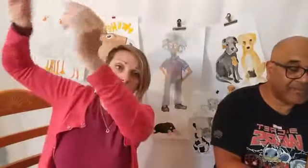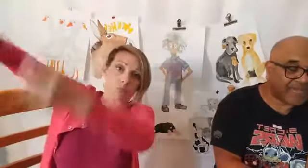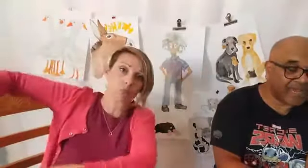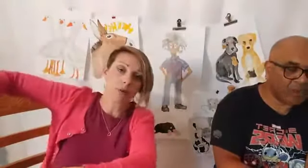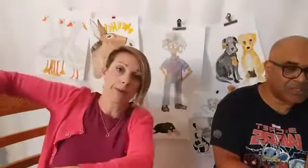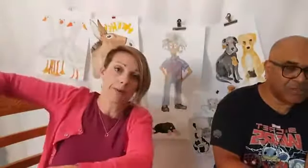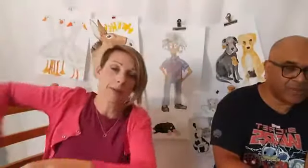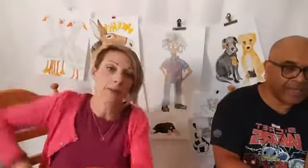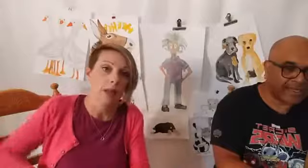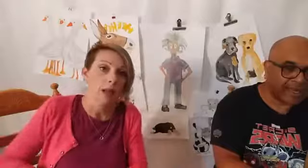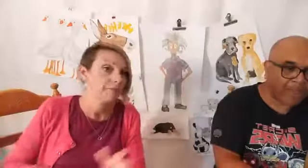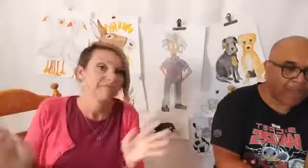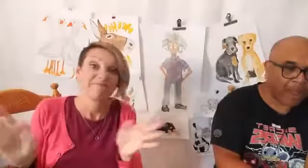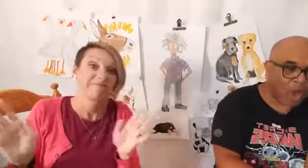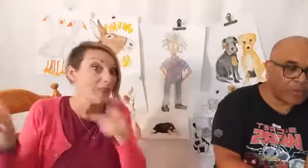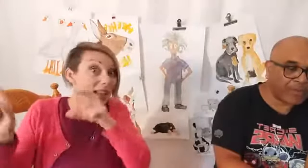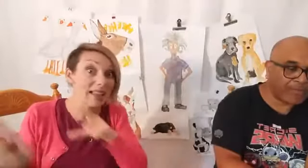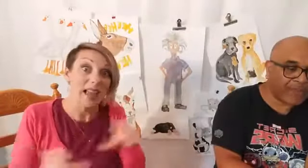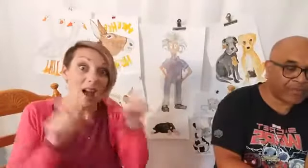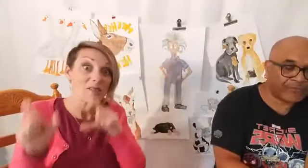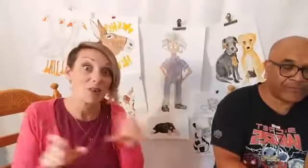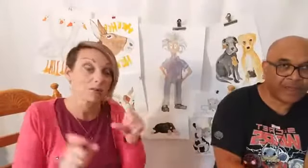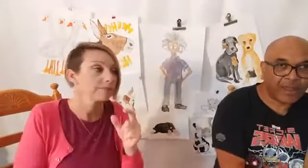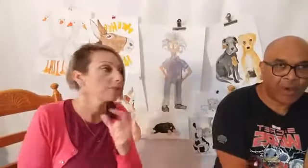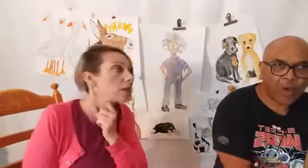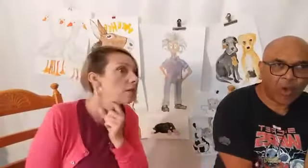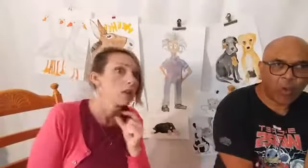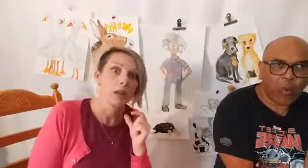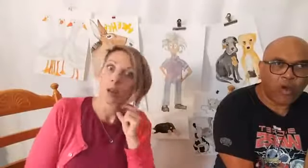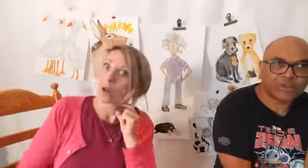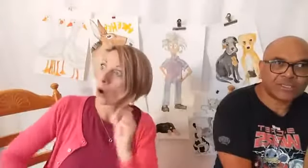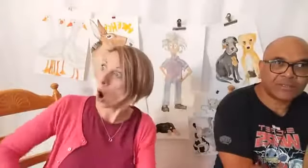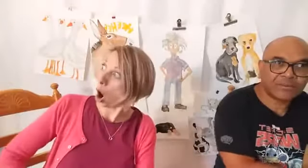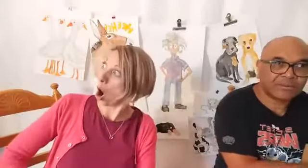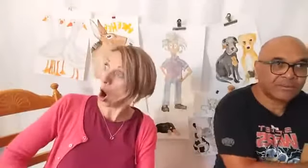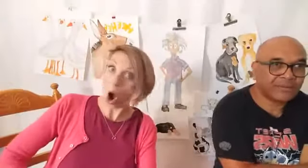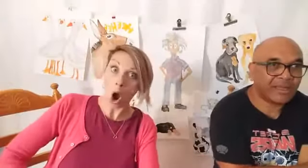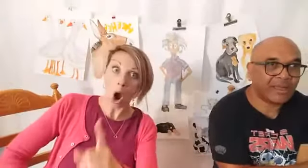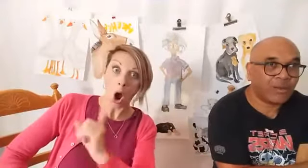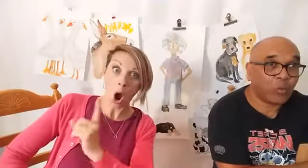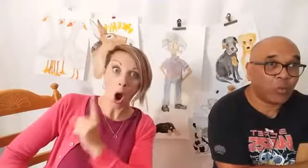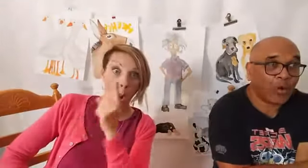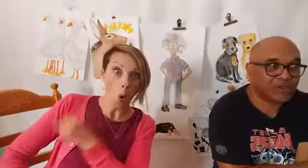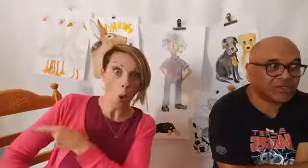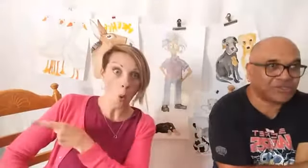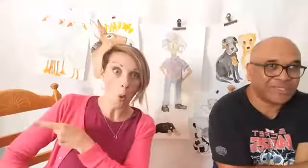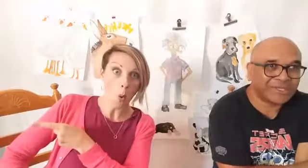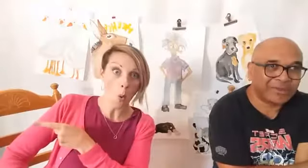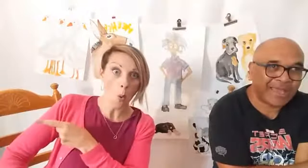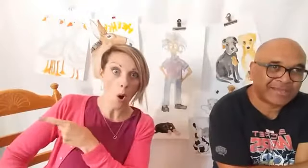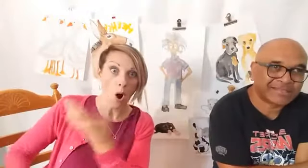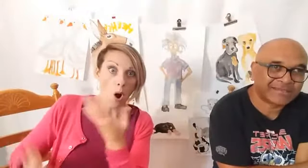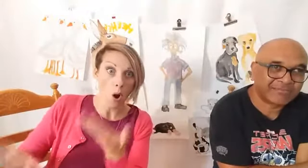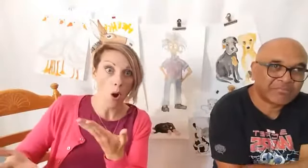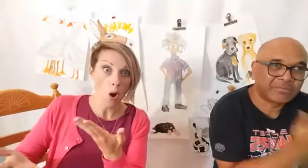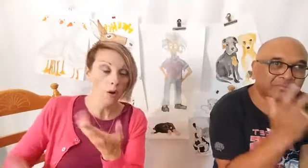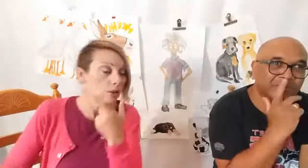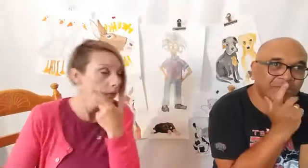The vicar was looking at him open mouthed. What should he do next?